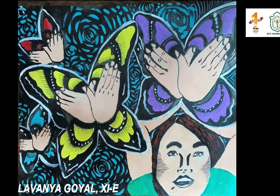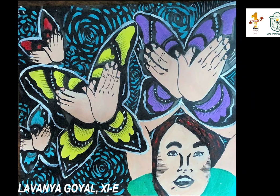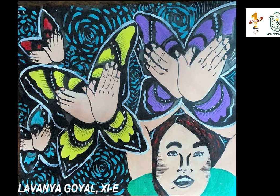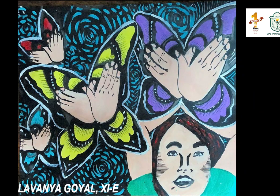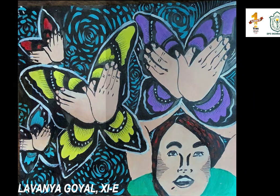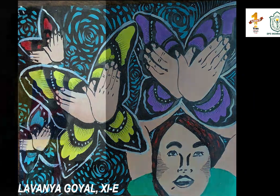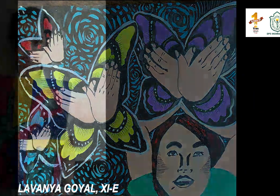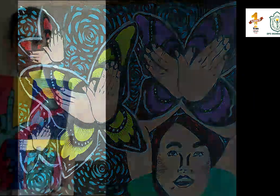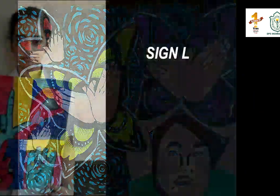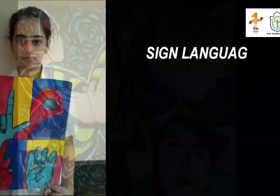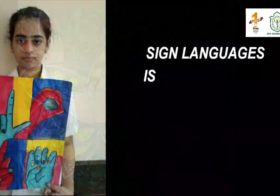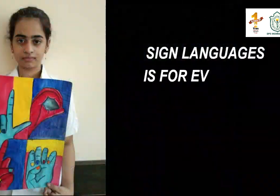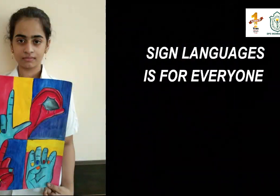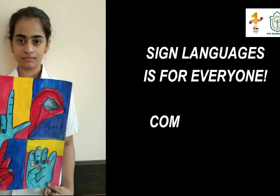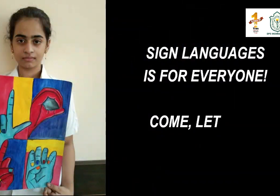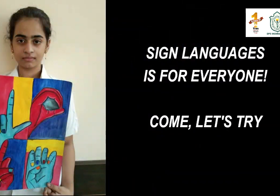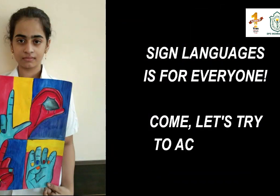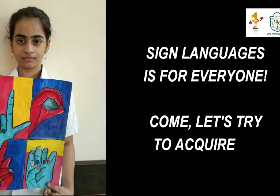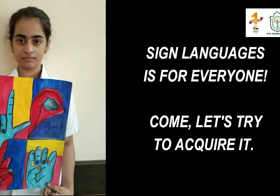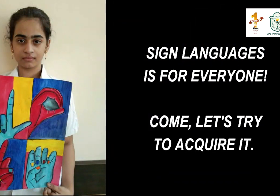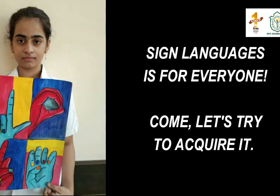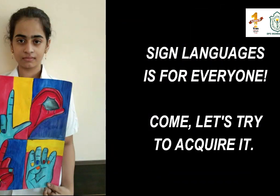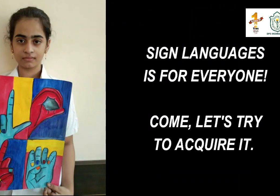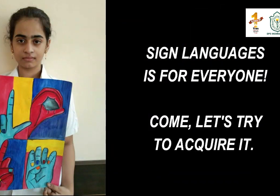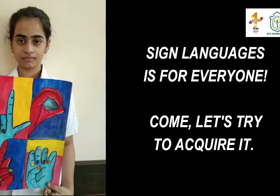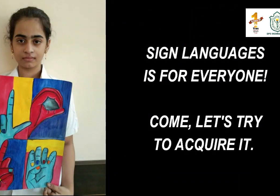feelings like as please